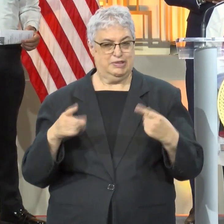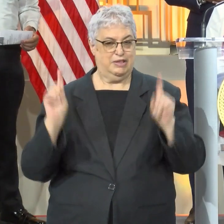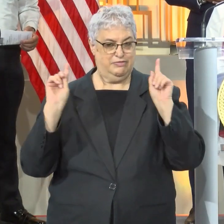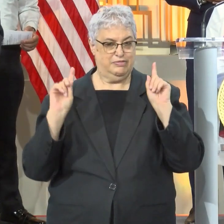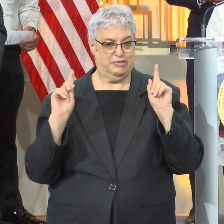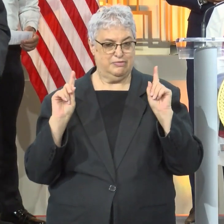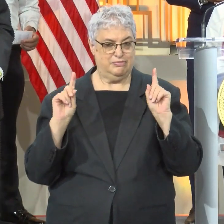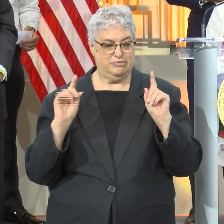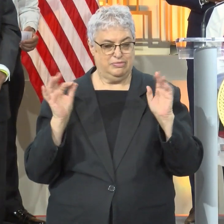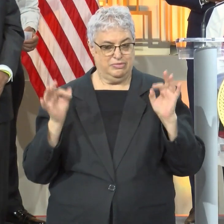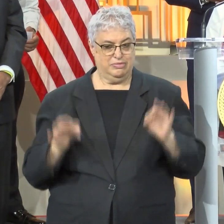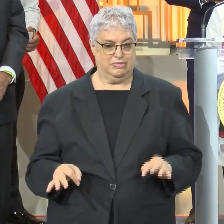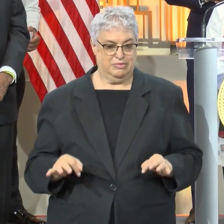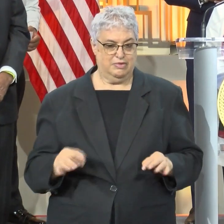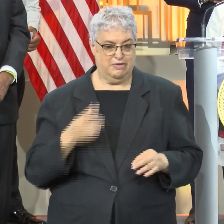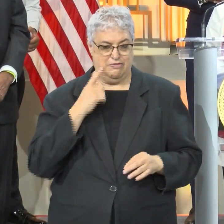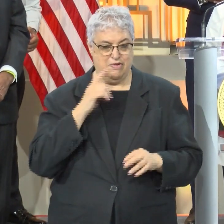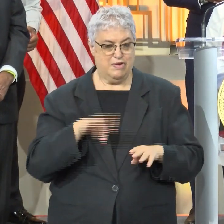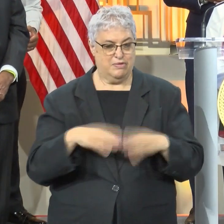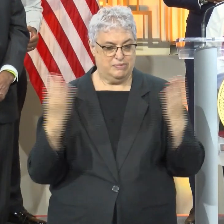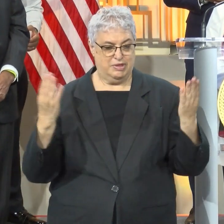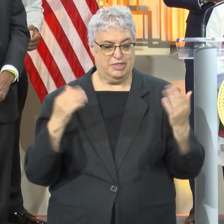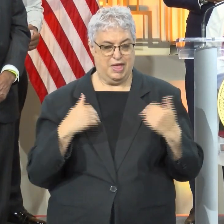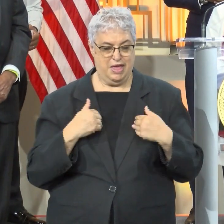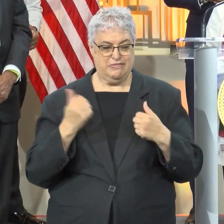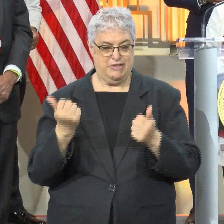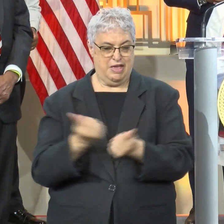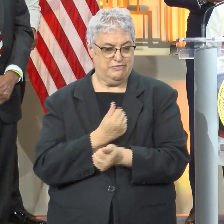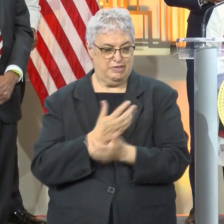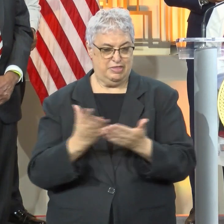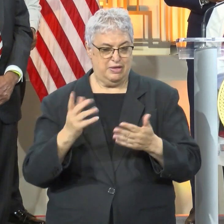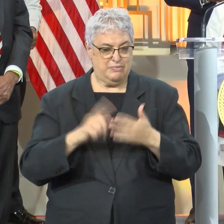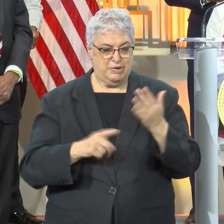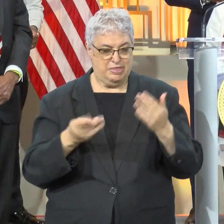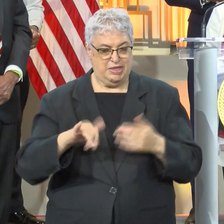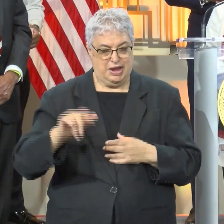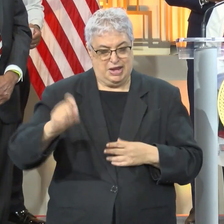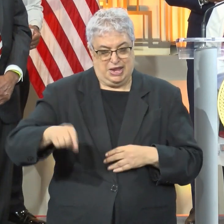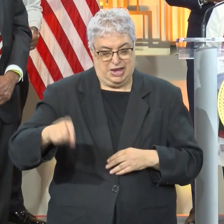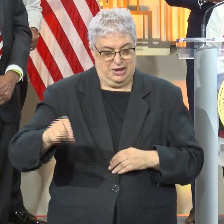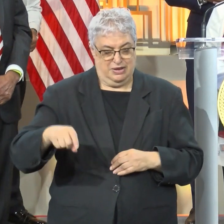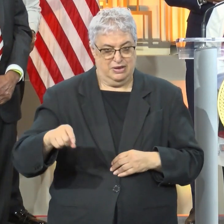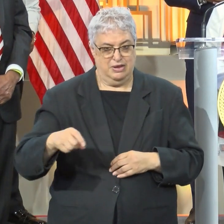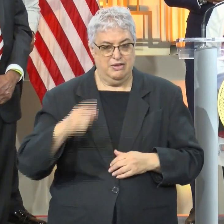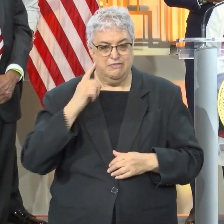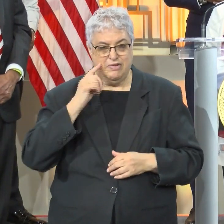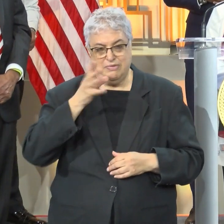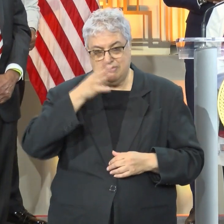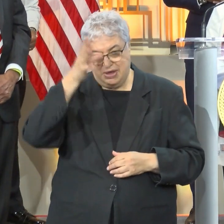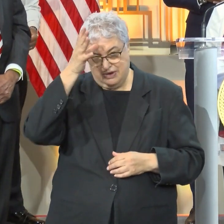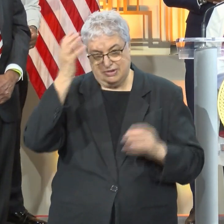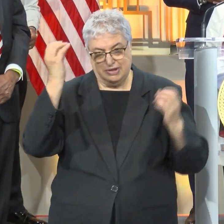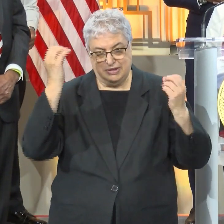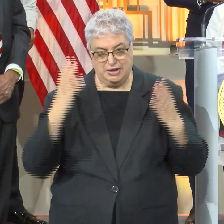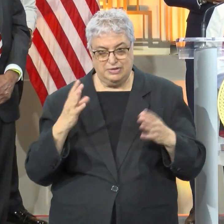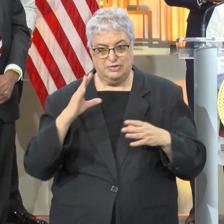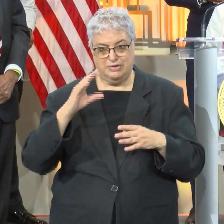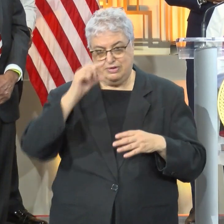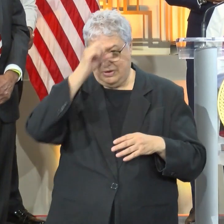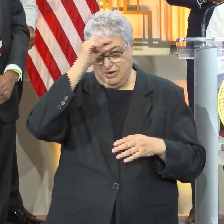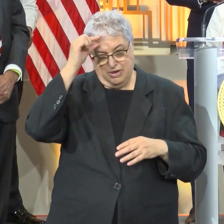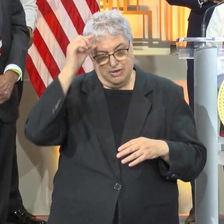whatever decision is made for opening, they have all the resources necessary for parents, teachers, bus